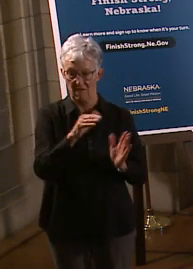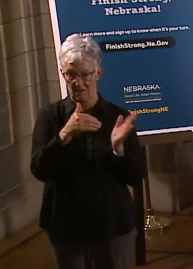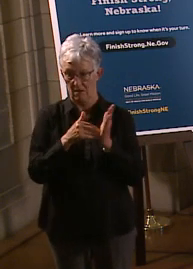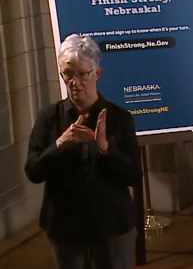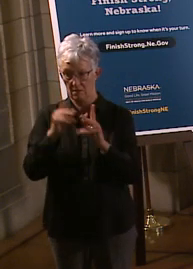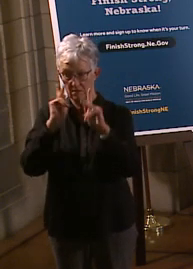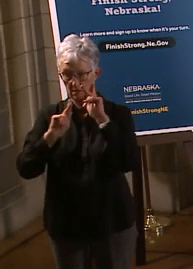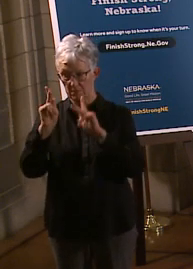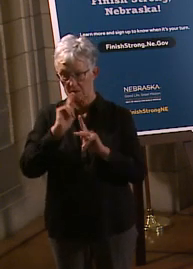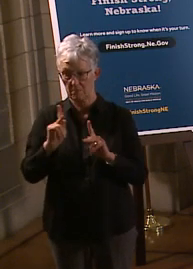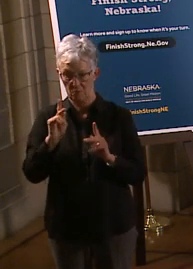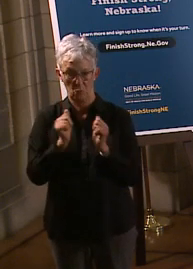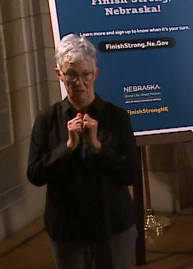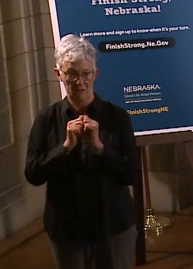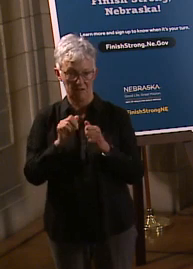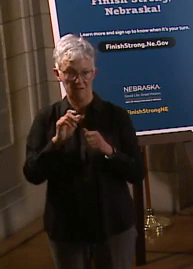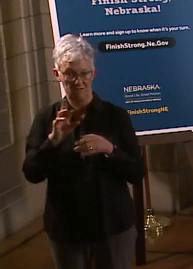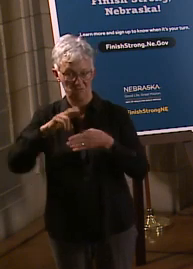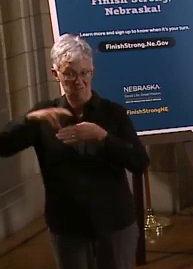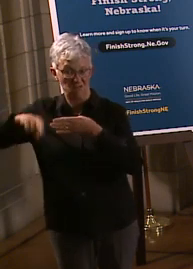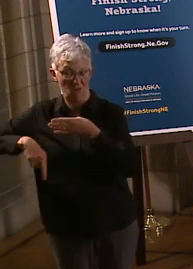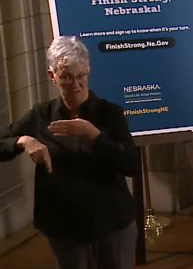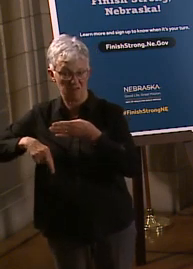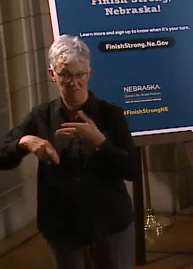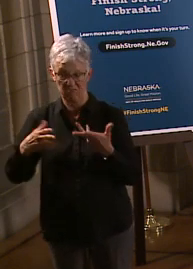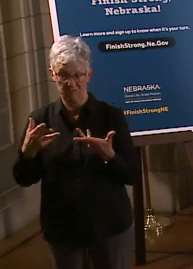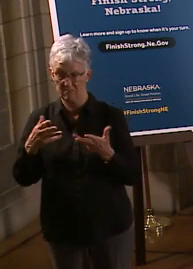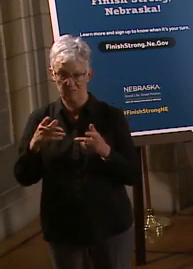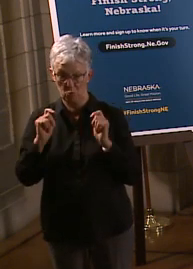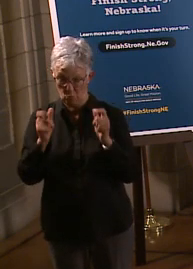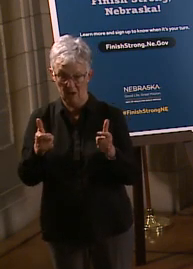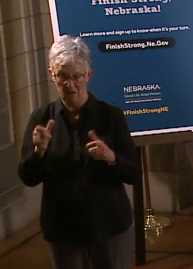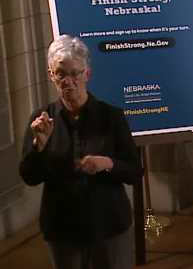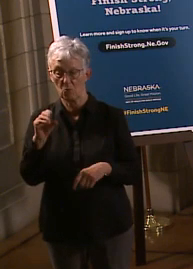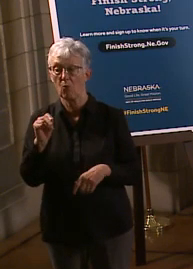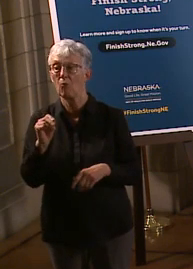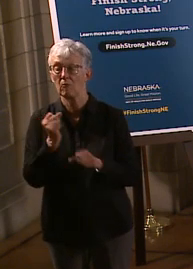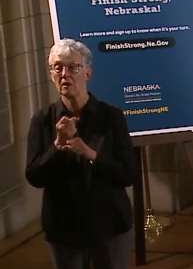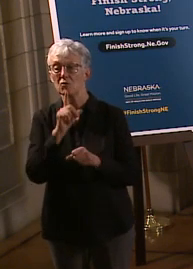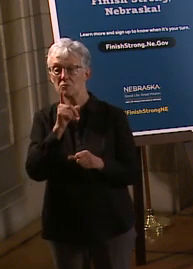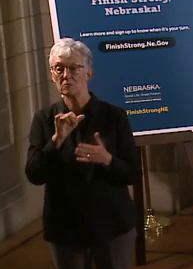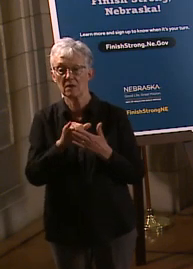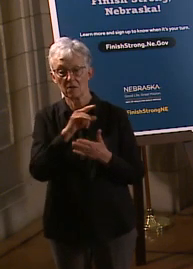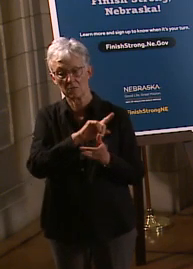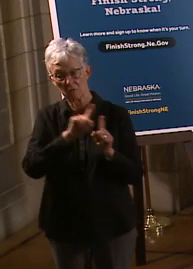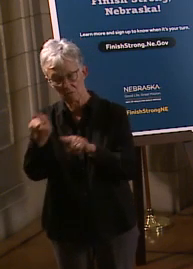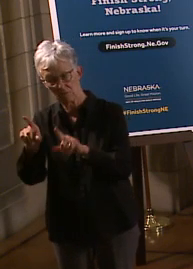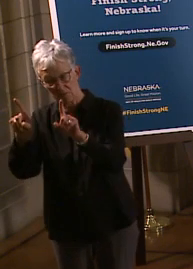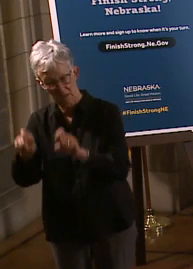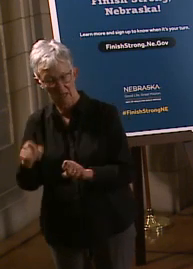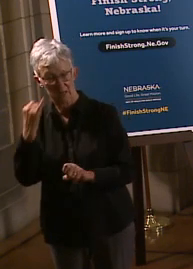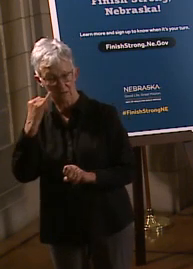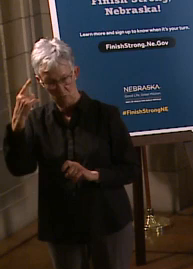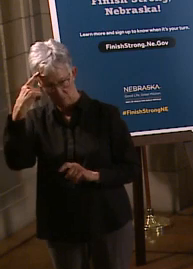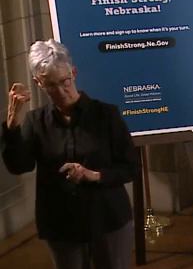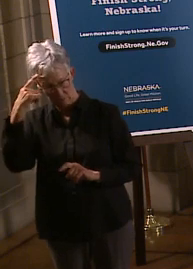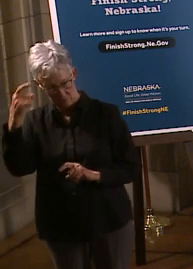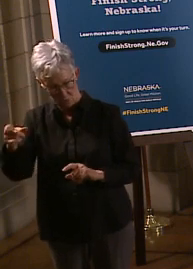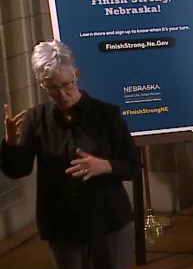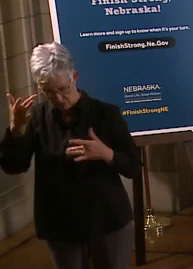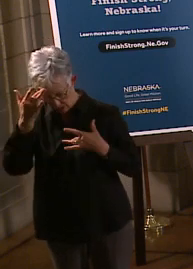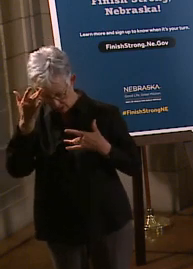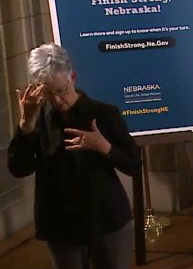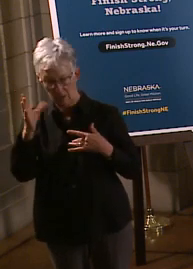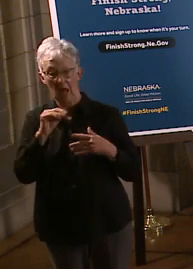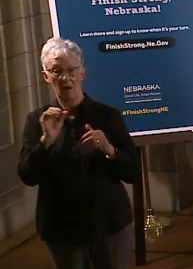results. But that's a great way to be able to go out and make sure you don't have the virus so that you don't spread it to somebody else. So please keep following that. Avoid the